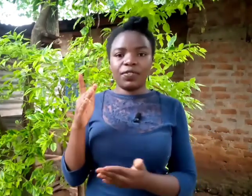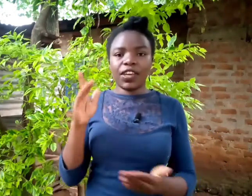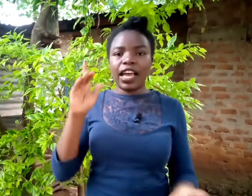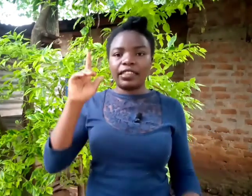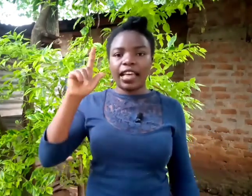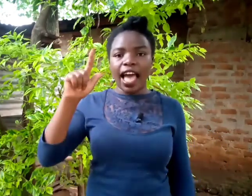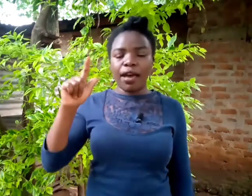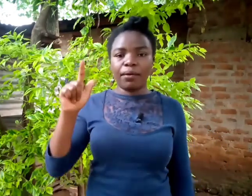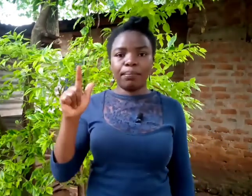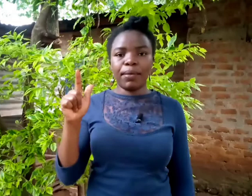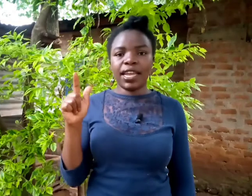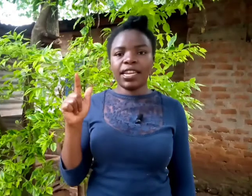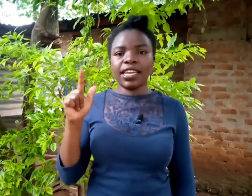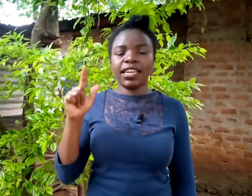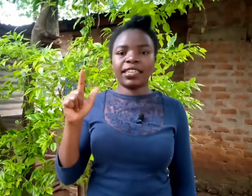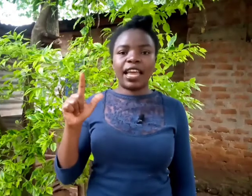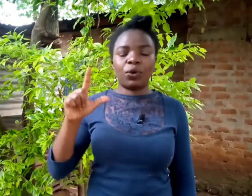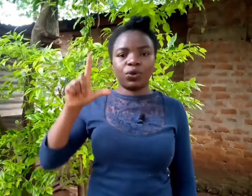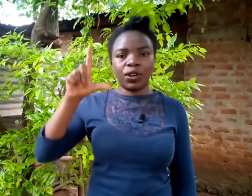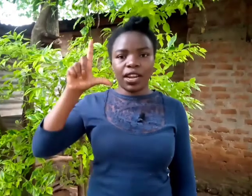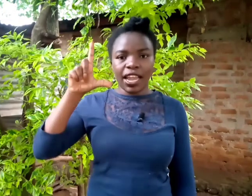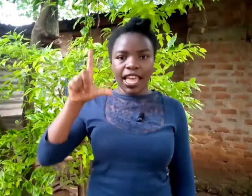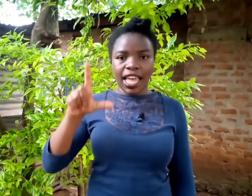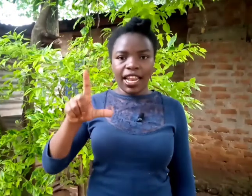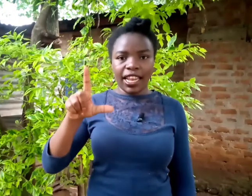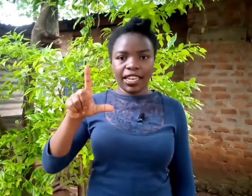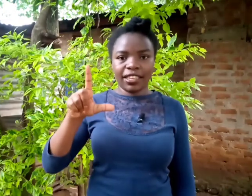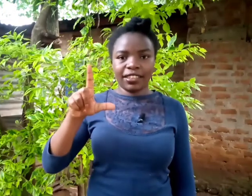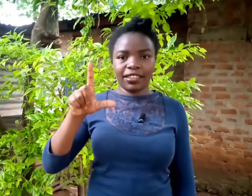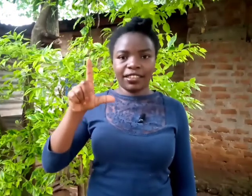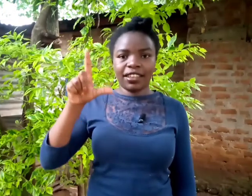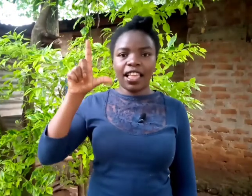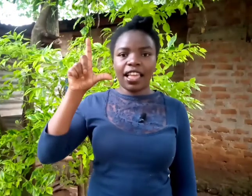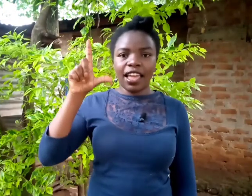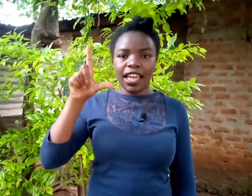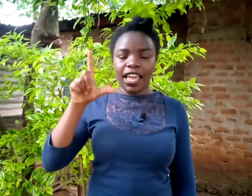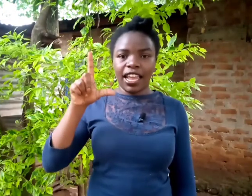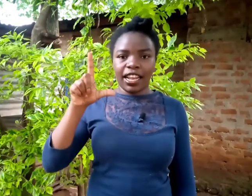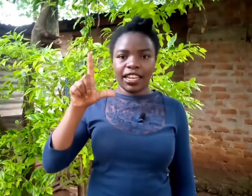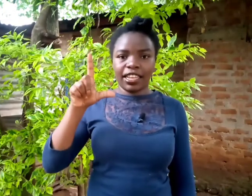fingers are bending down. L. L.